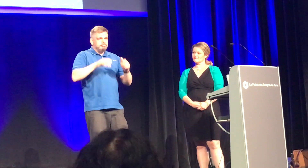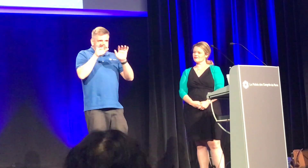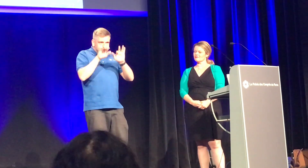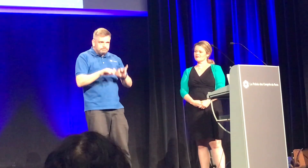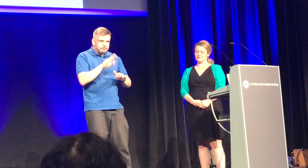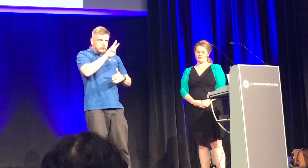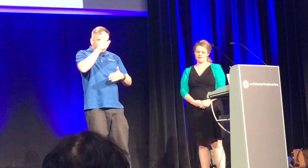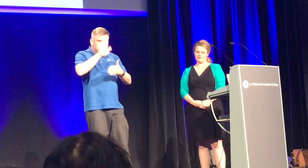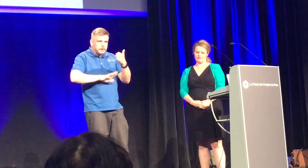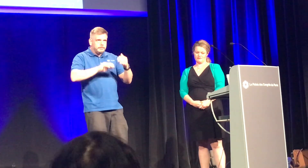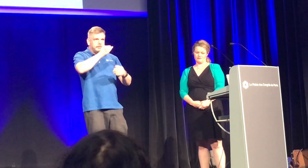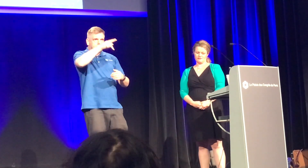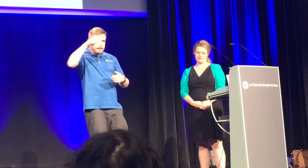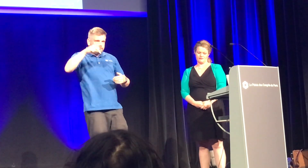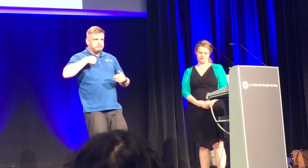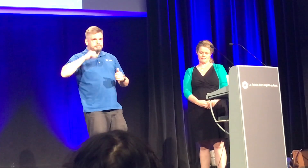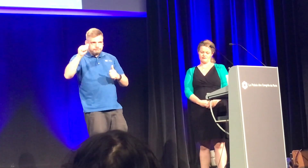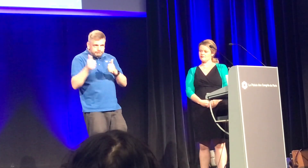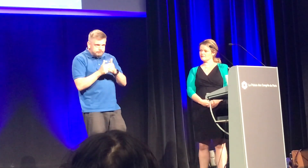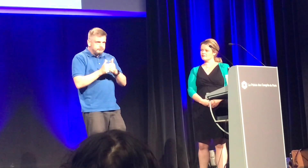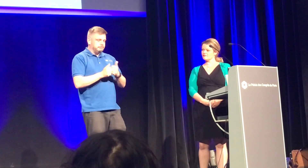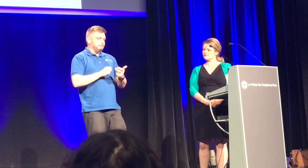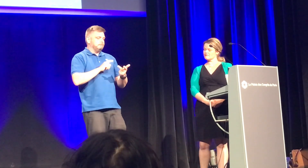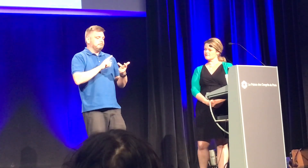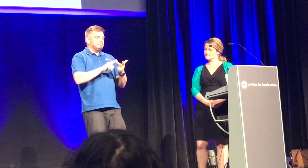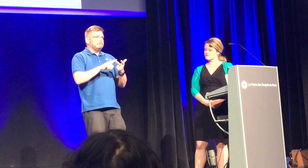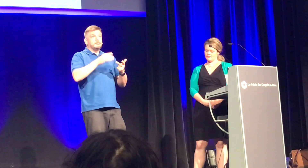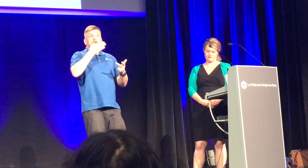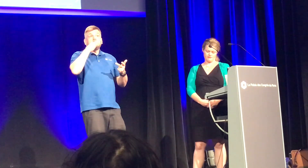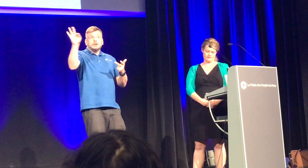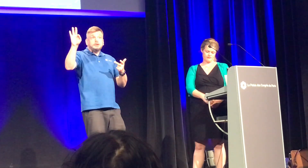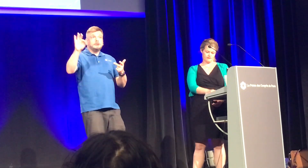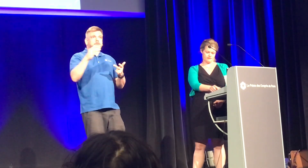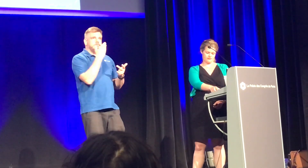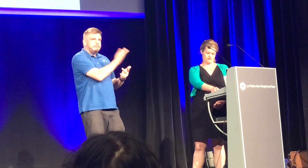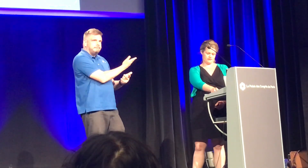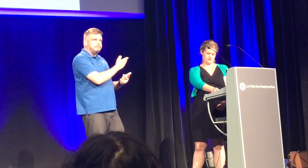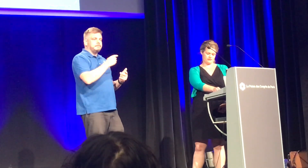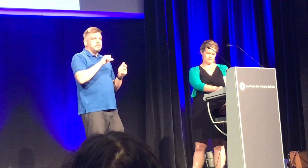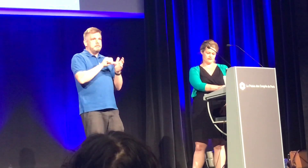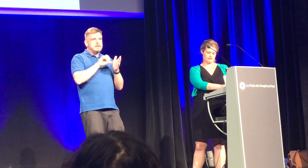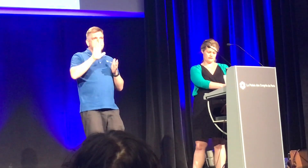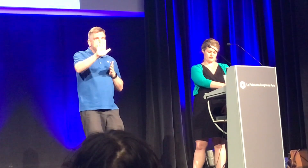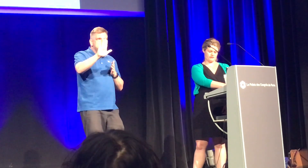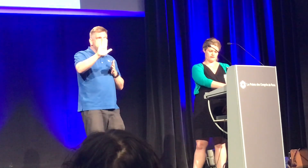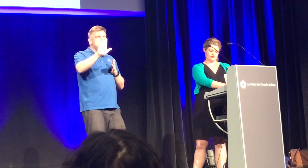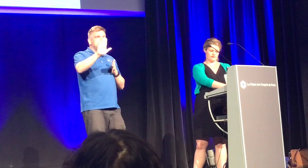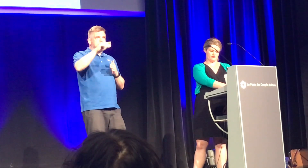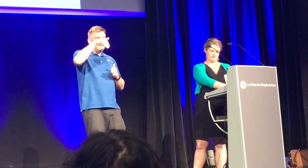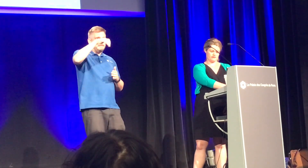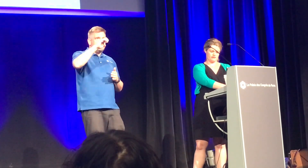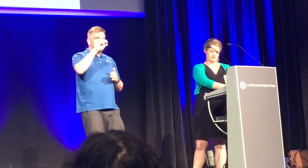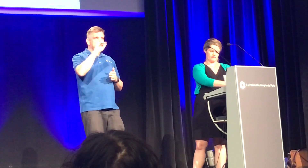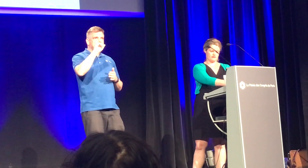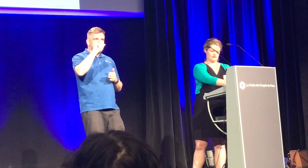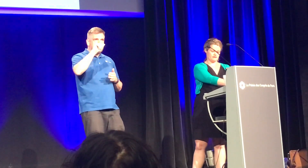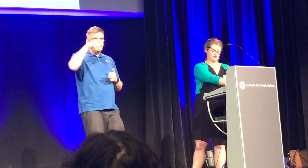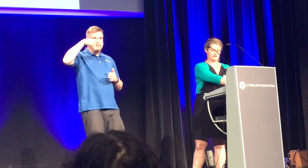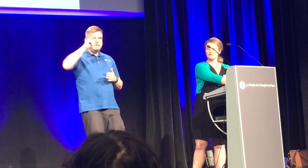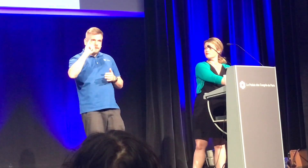From Belgium, that's myself, the web development expertise, app expertise. French, a French company,